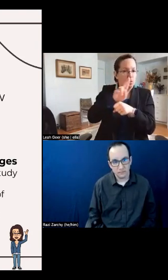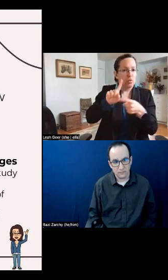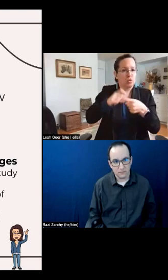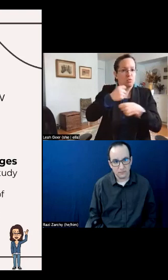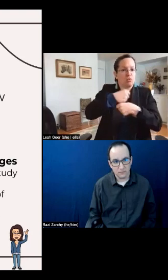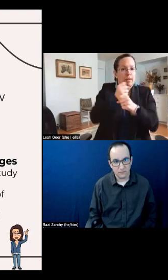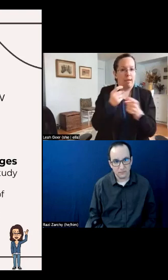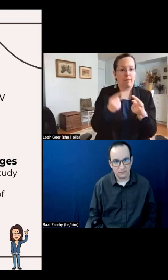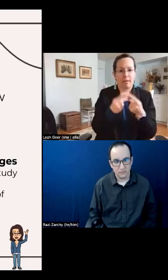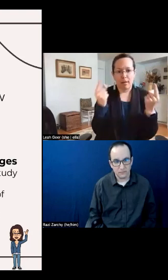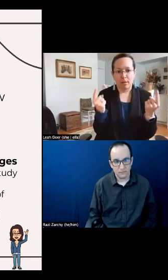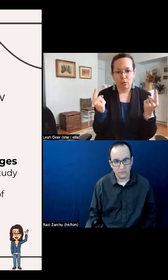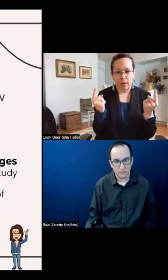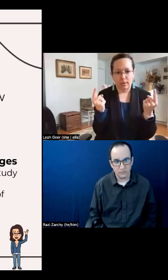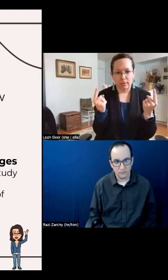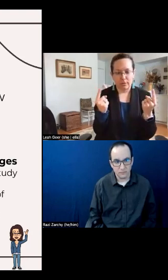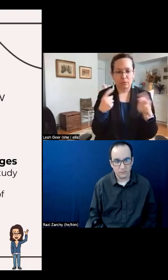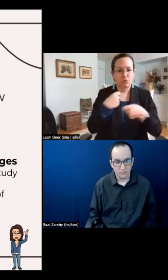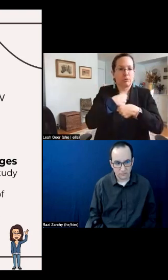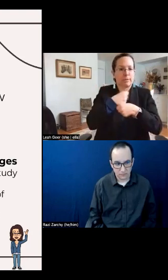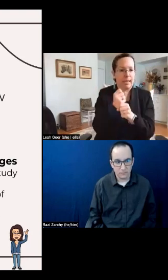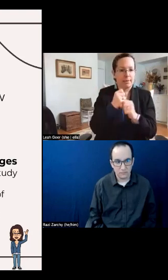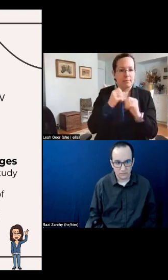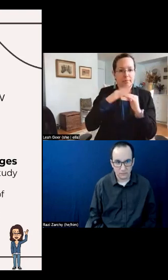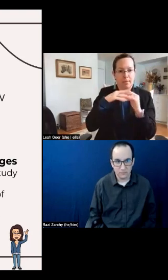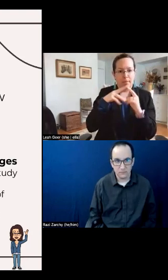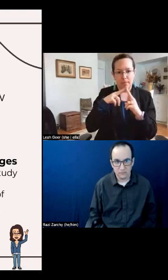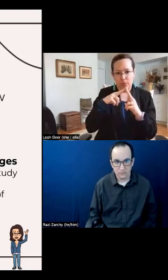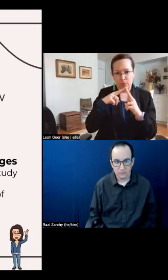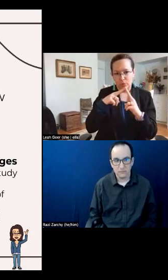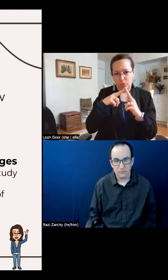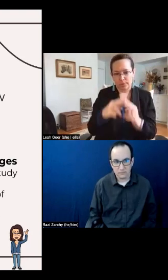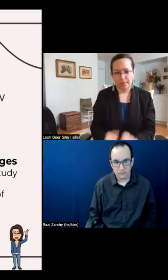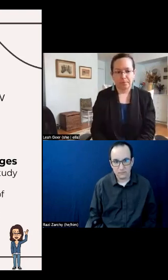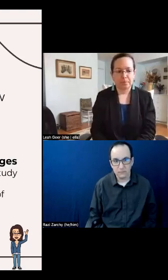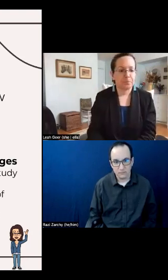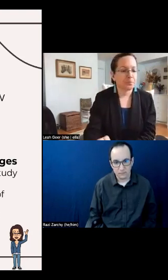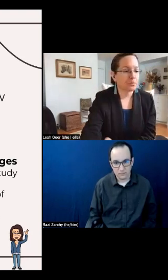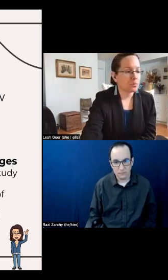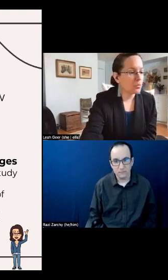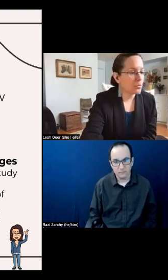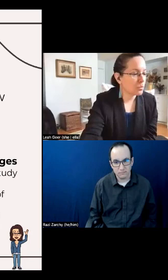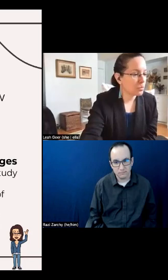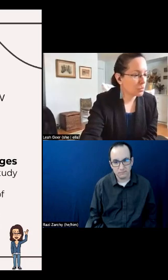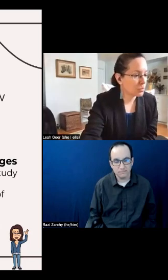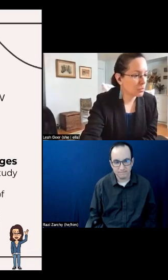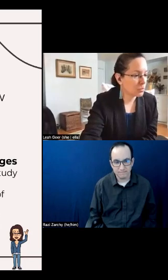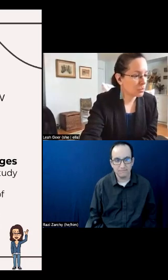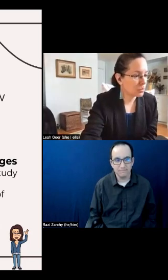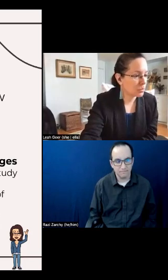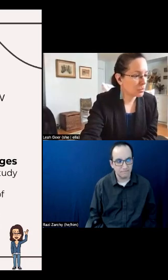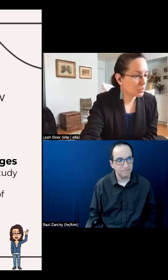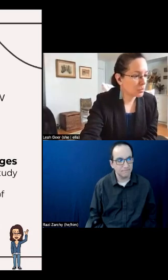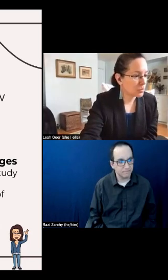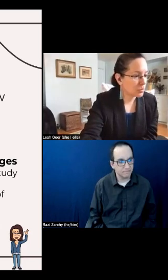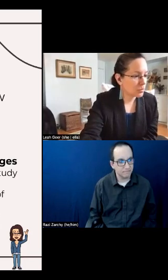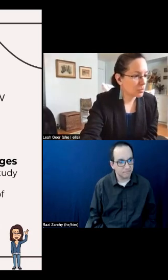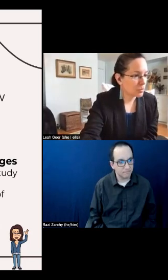shows us by that one change, there's contrast here, which creates this minimal pair and difference in